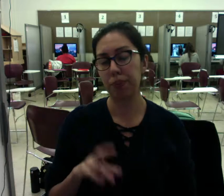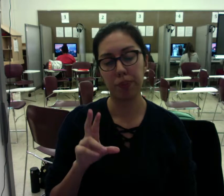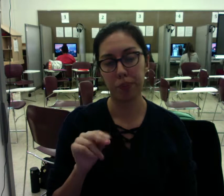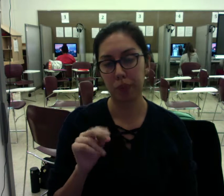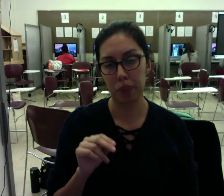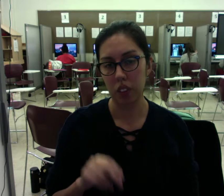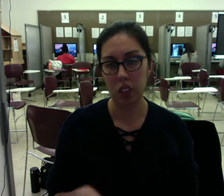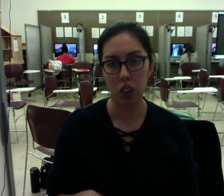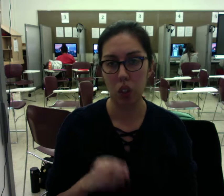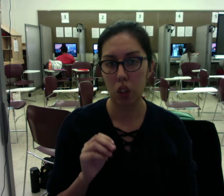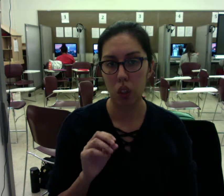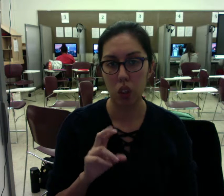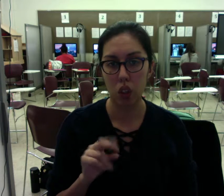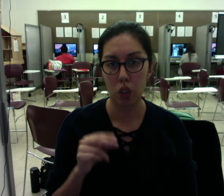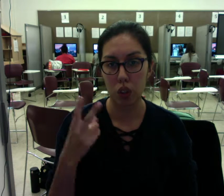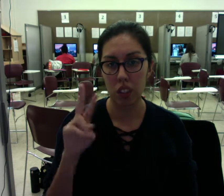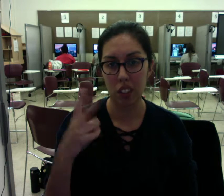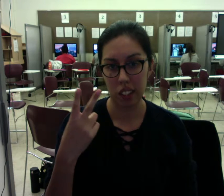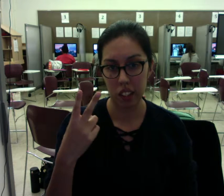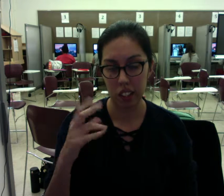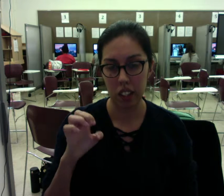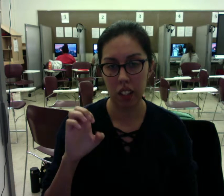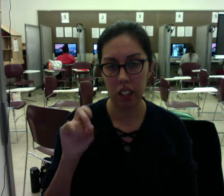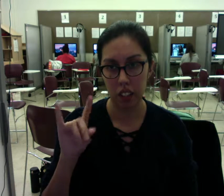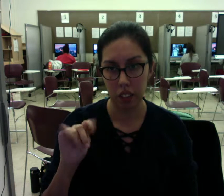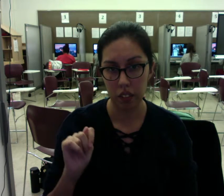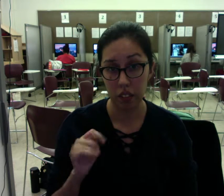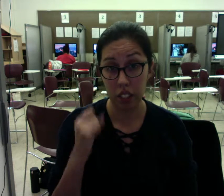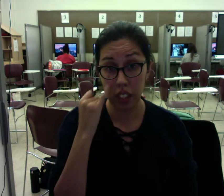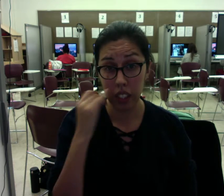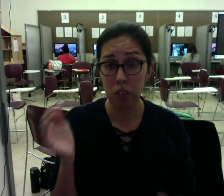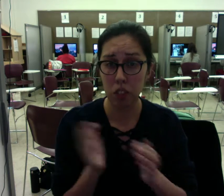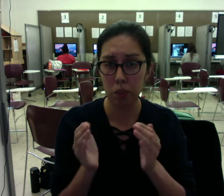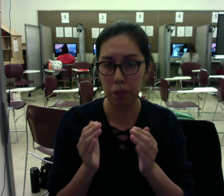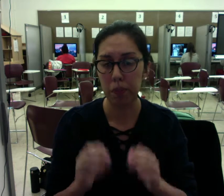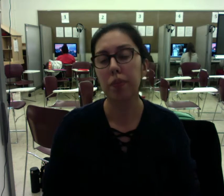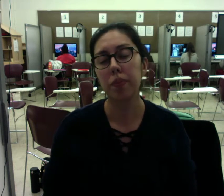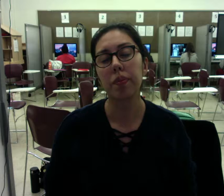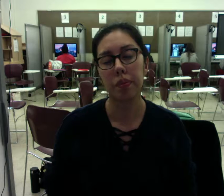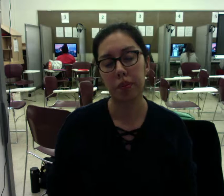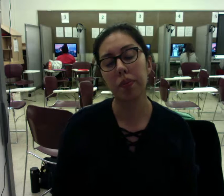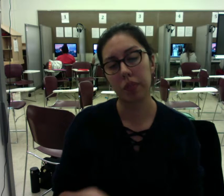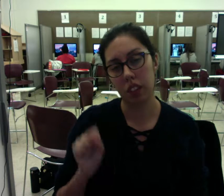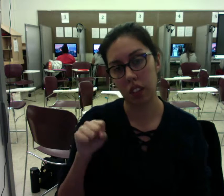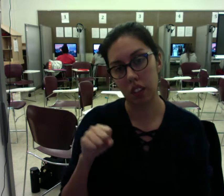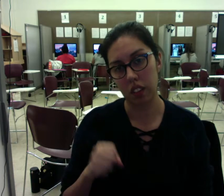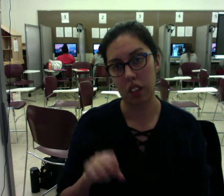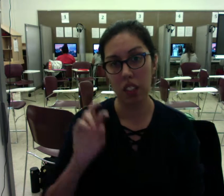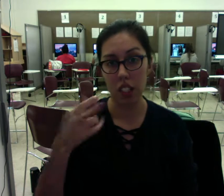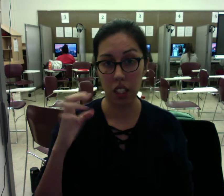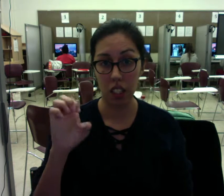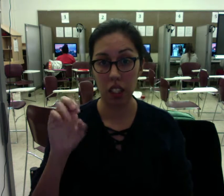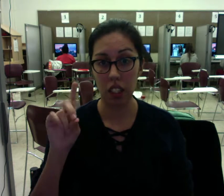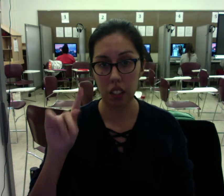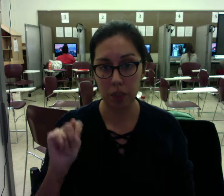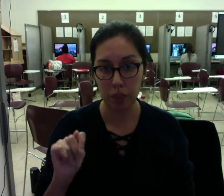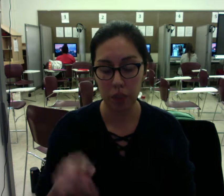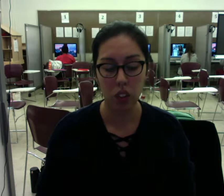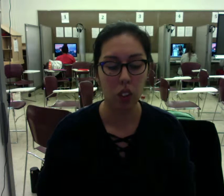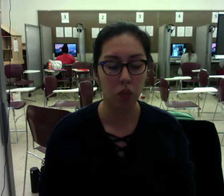But if it's a smaller corporation or business and you can actually do that, they'll do what's called a second check, which is to ensure that every check that's been printed was in fact the